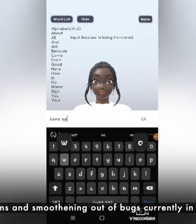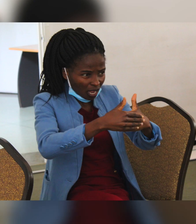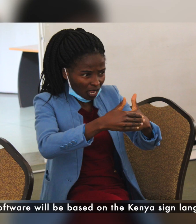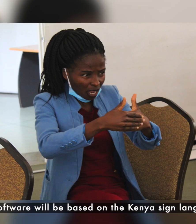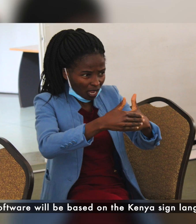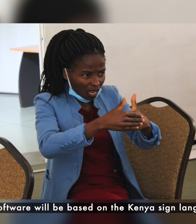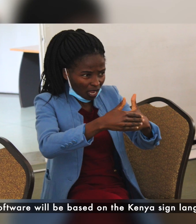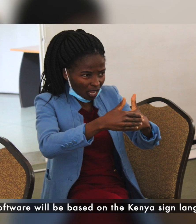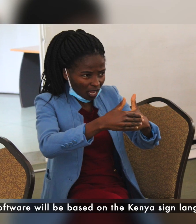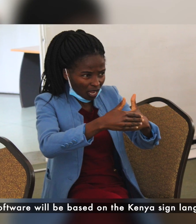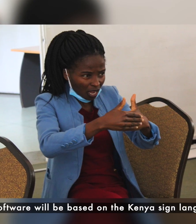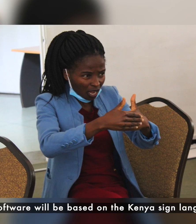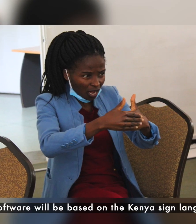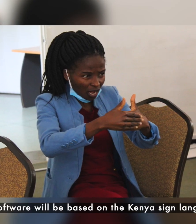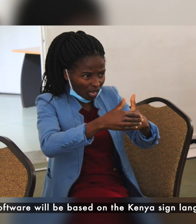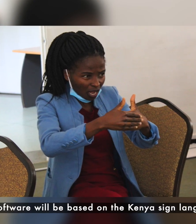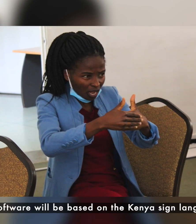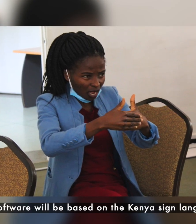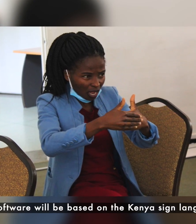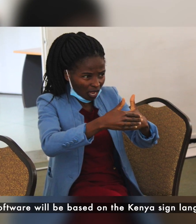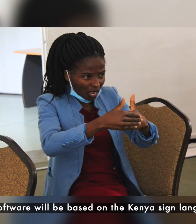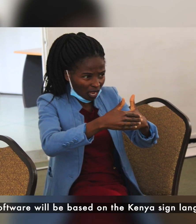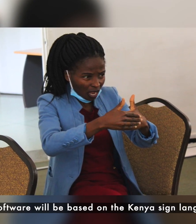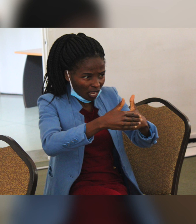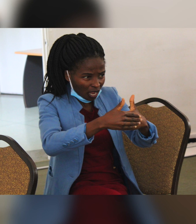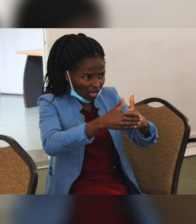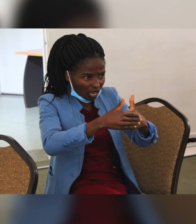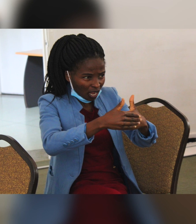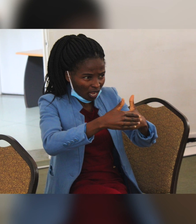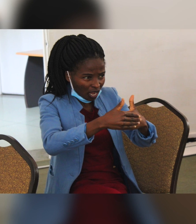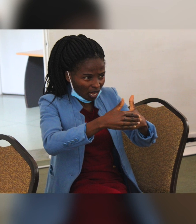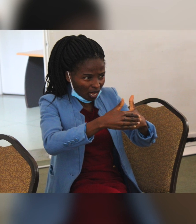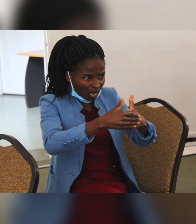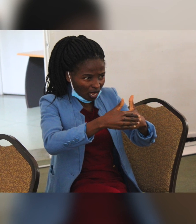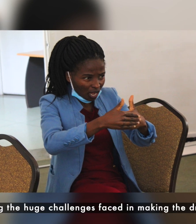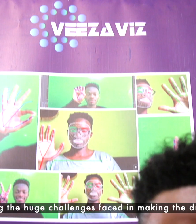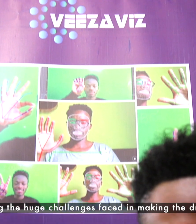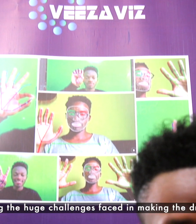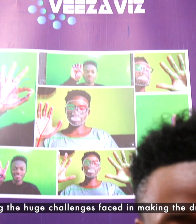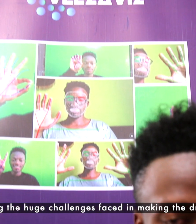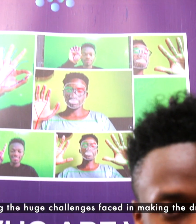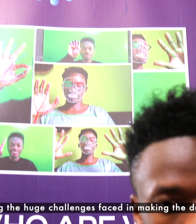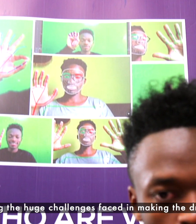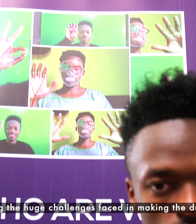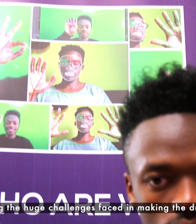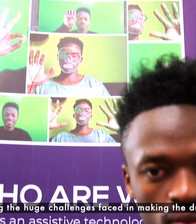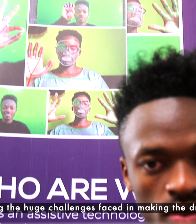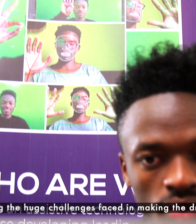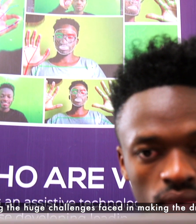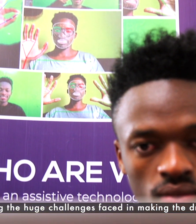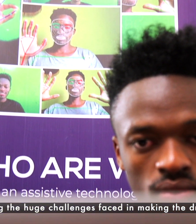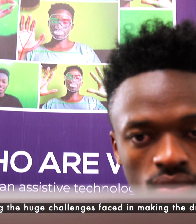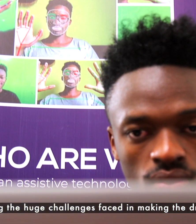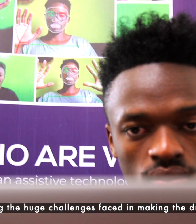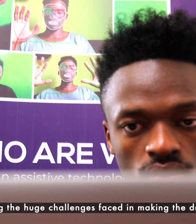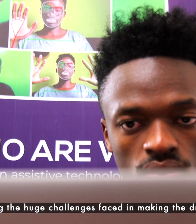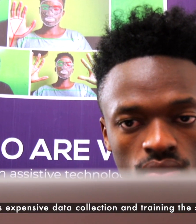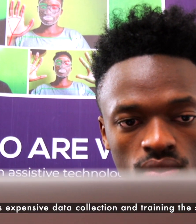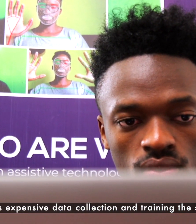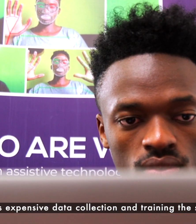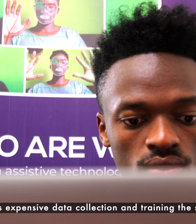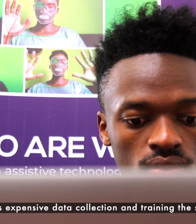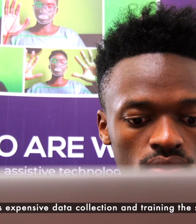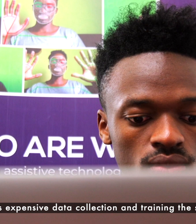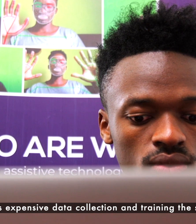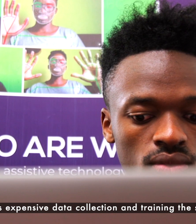progress the software will be based on the Kenya sign language among the huge challenges faced in making the dream